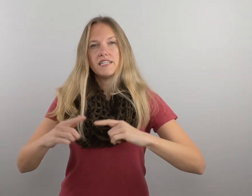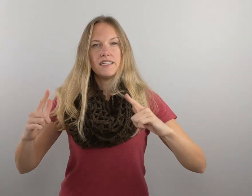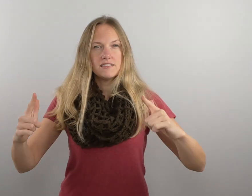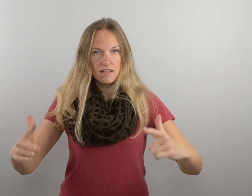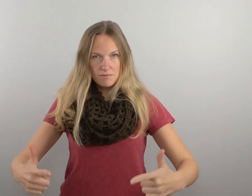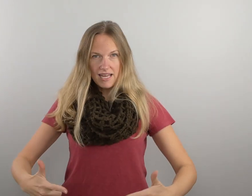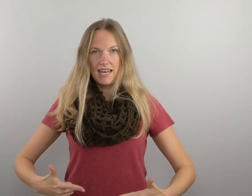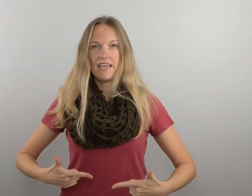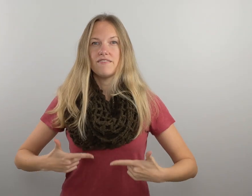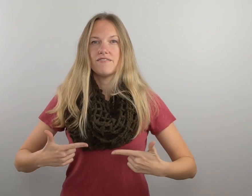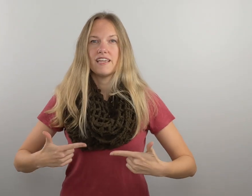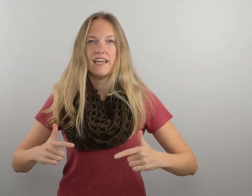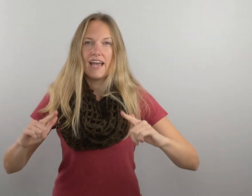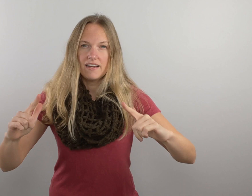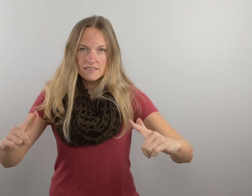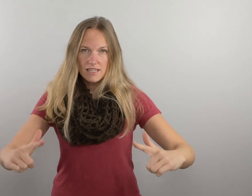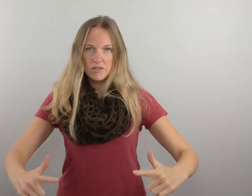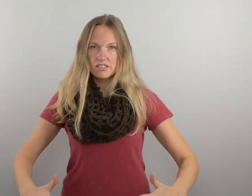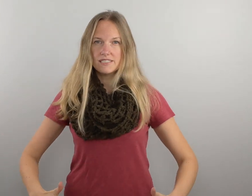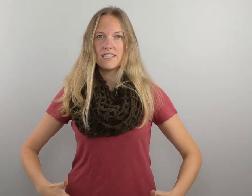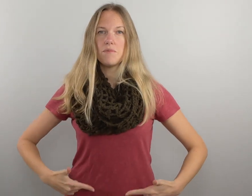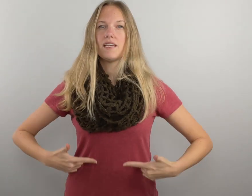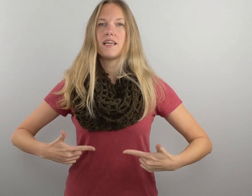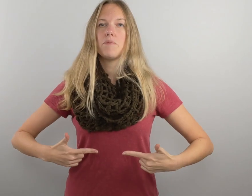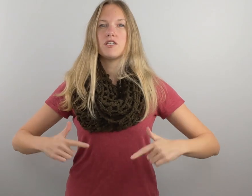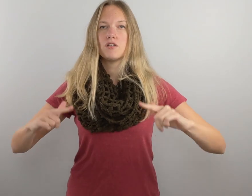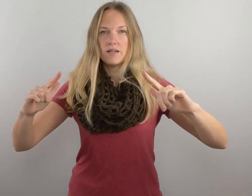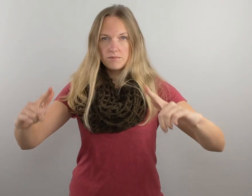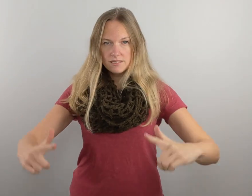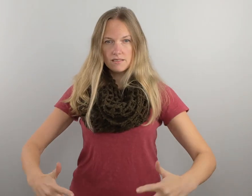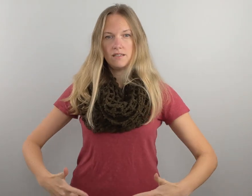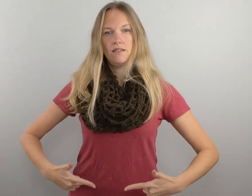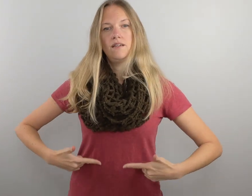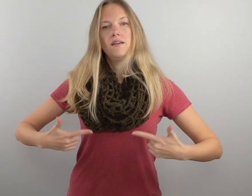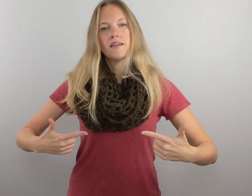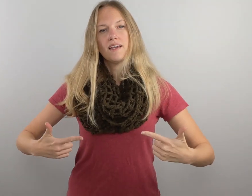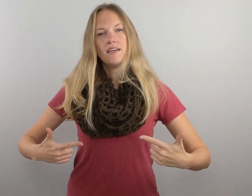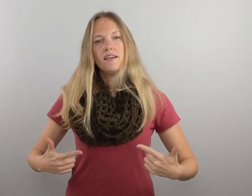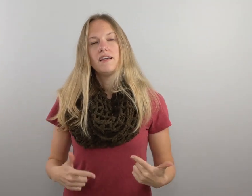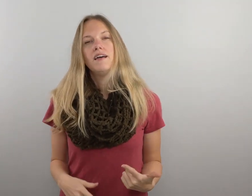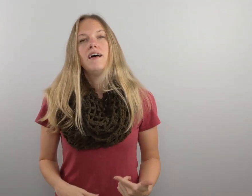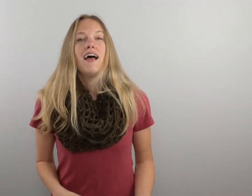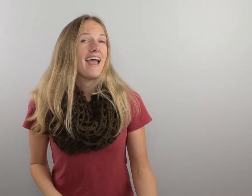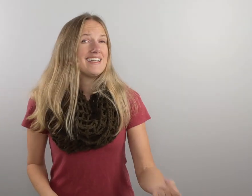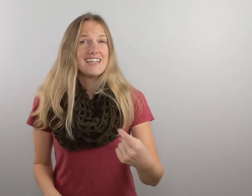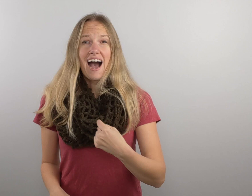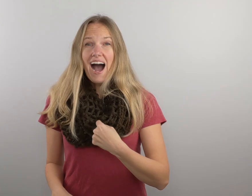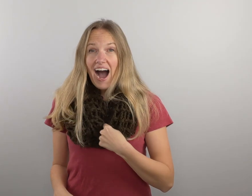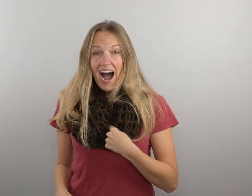days of my life, okay? L's coming to your stomach and then up to your ribs, okay? And